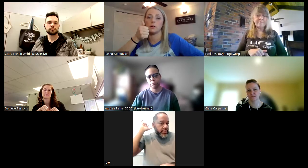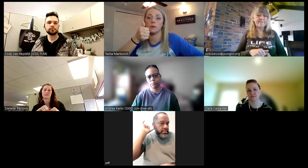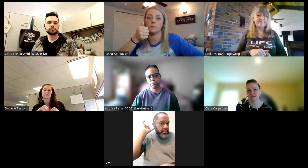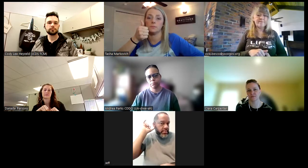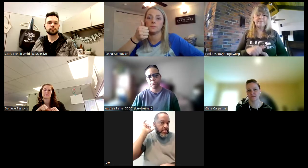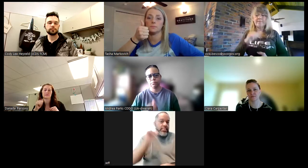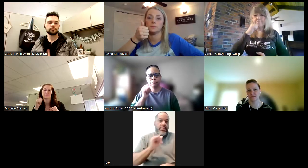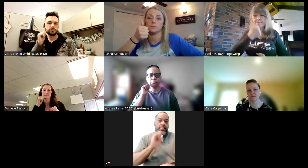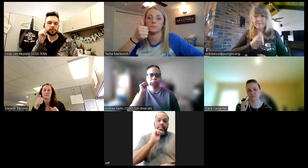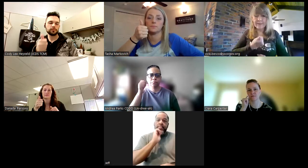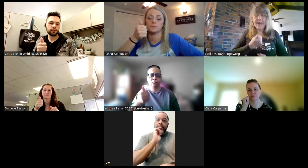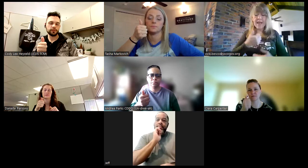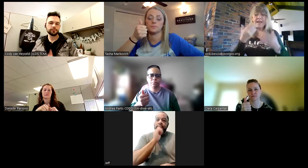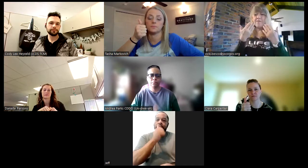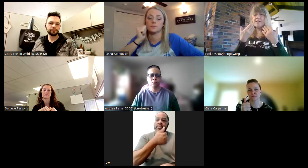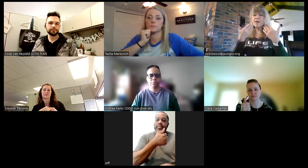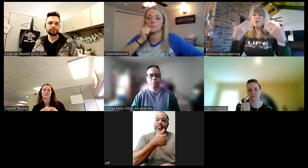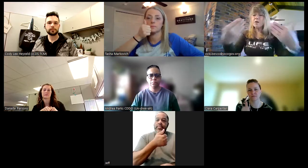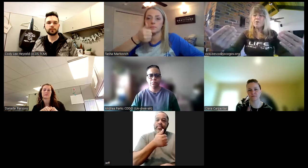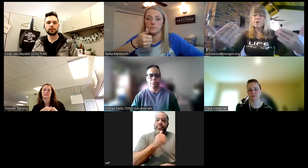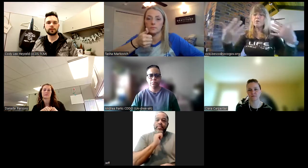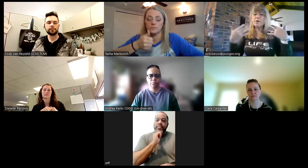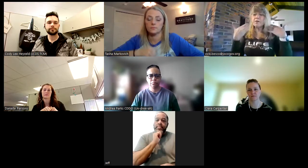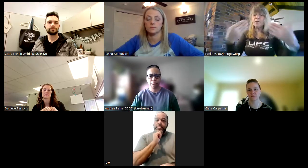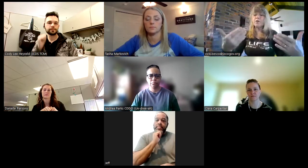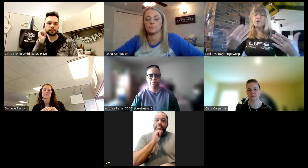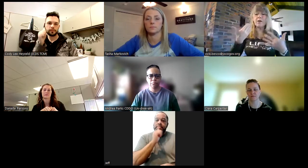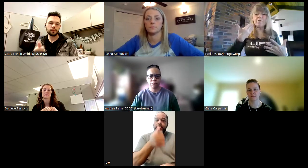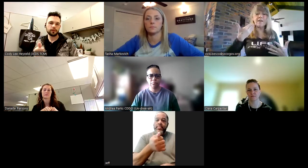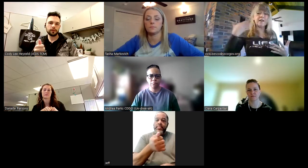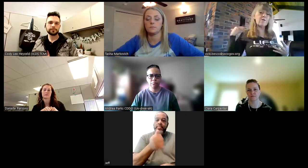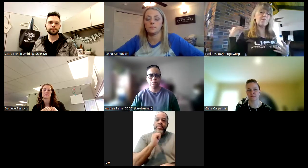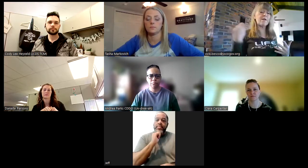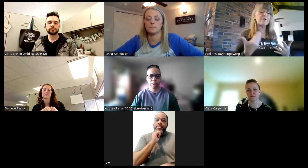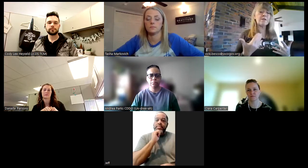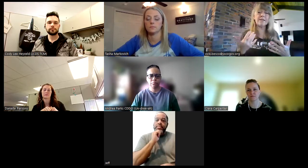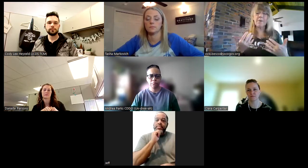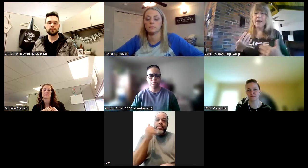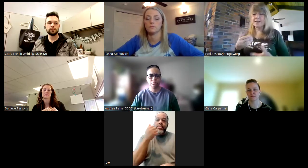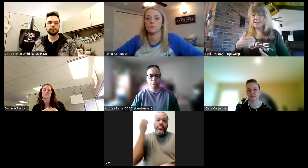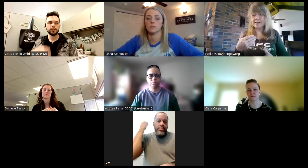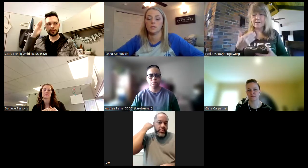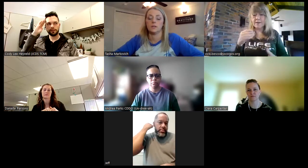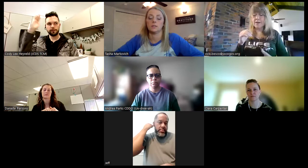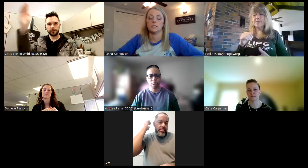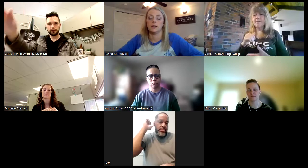Tomorrow. And everything going forward is future. Everything going backwards is past.